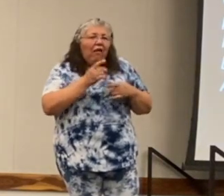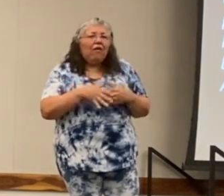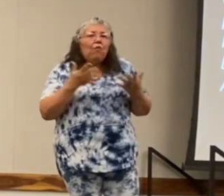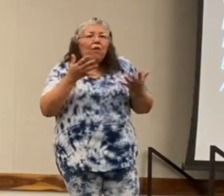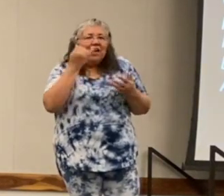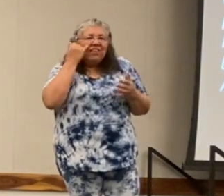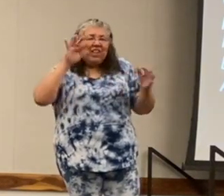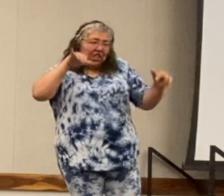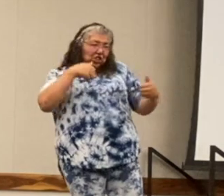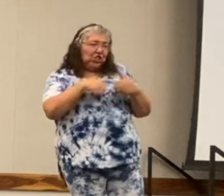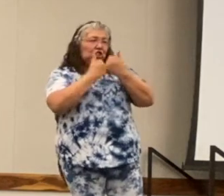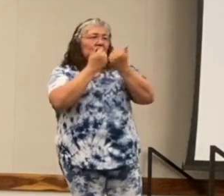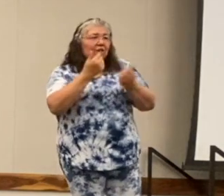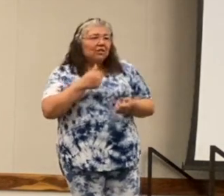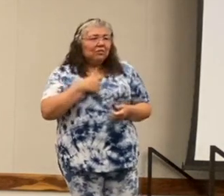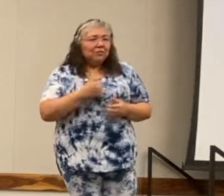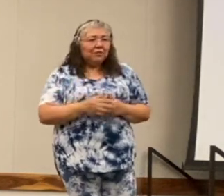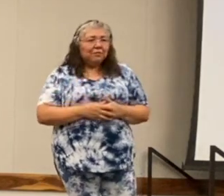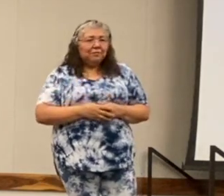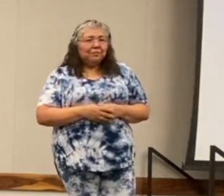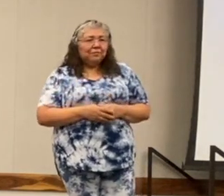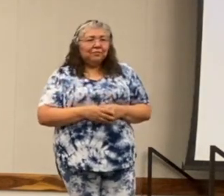What if they challenge me?